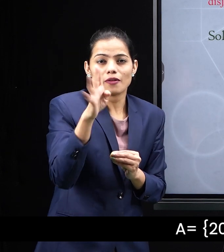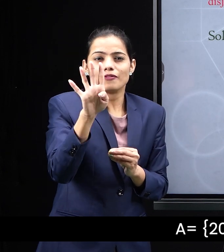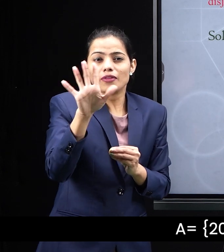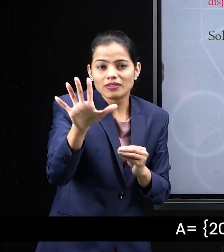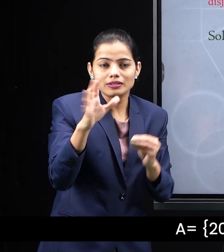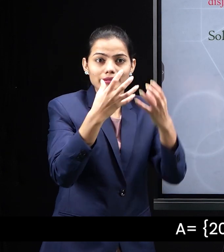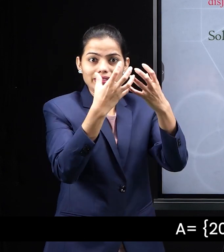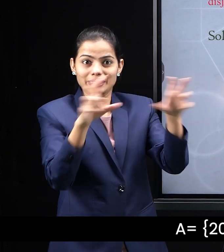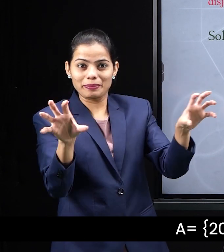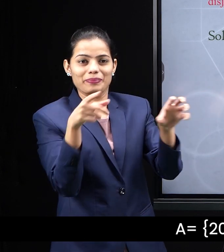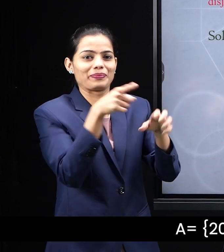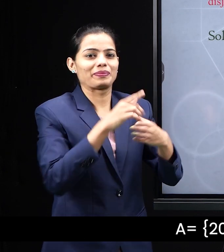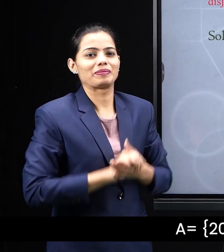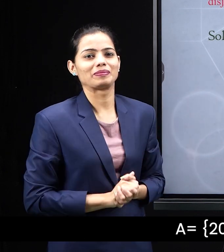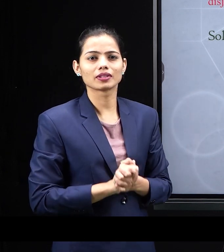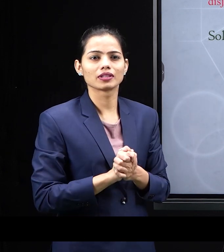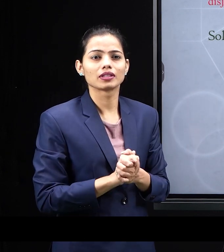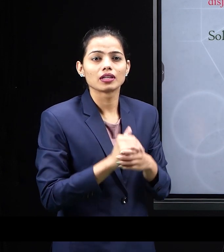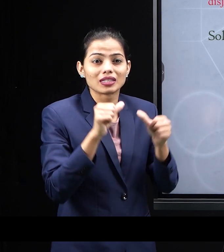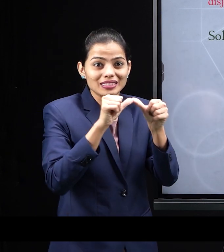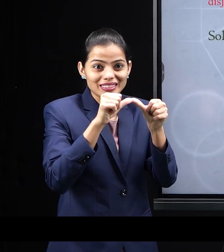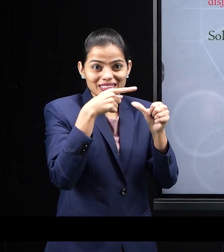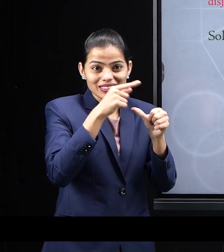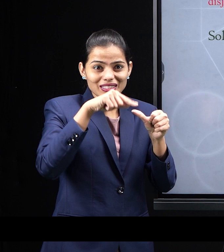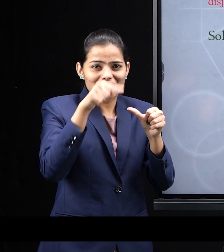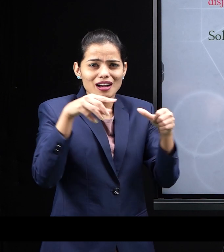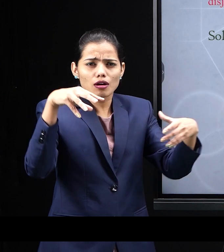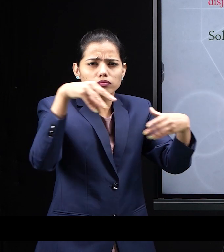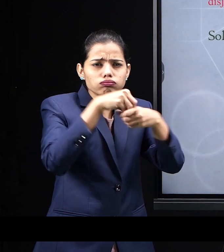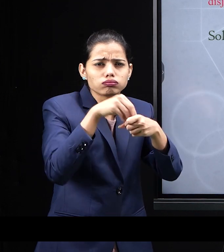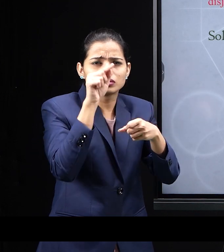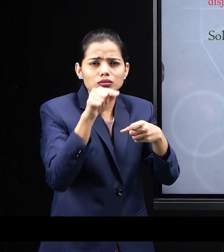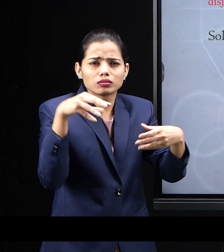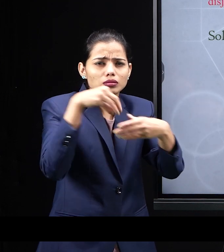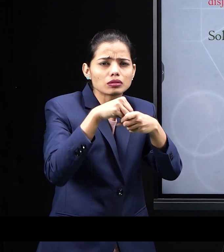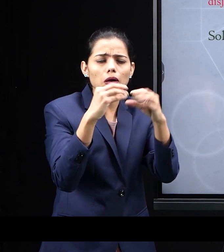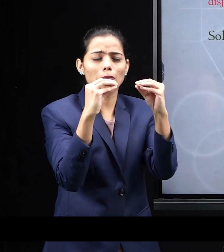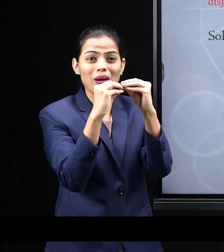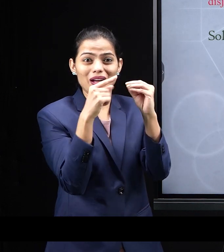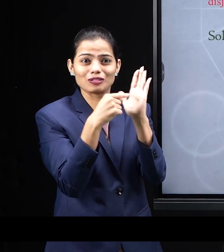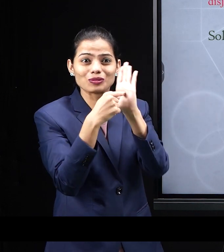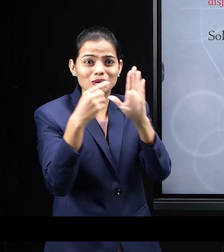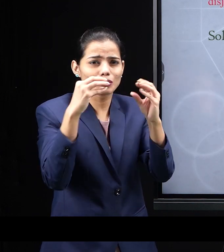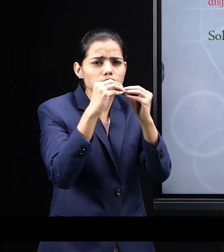30, 40, 45. A intersection B is equal to 20,